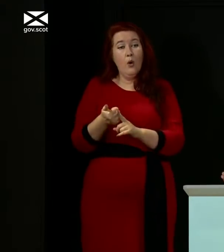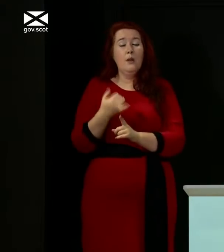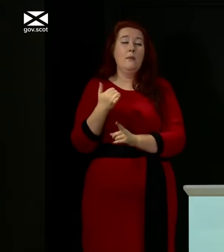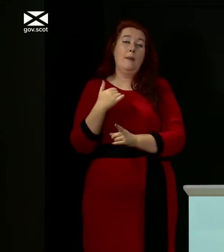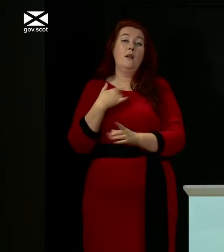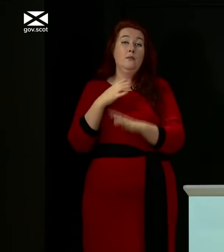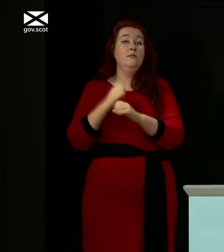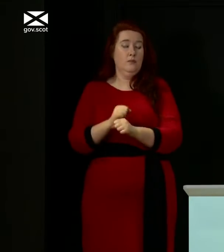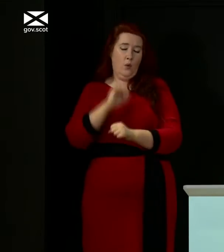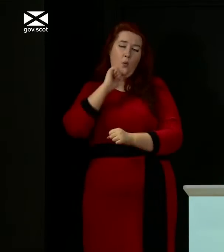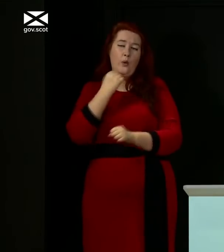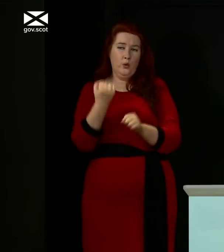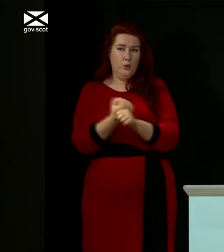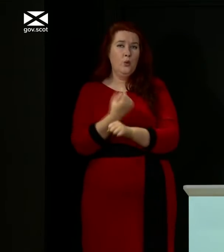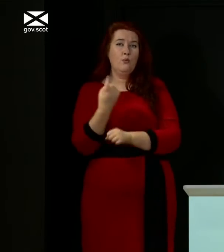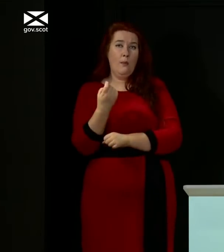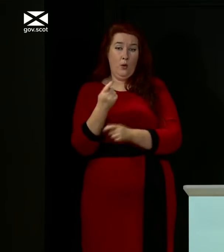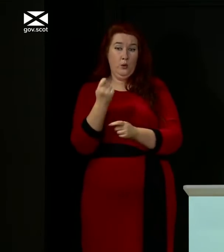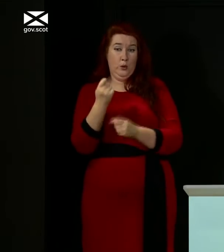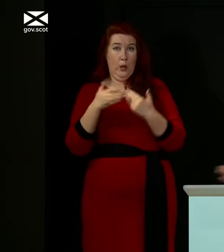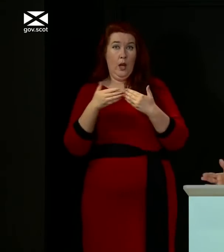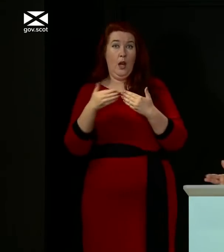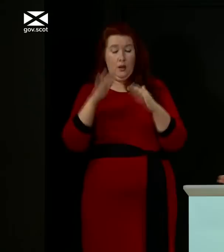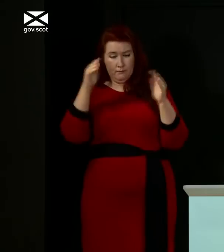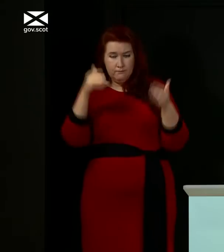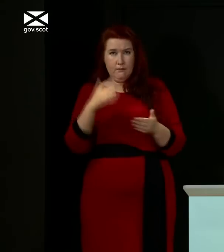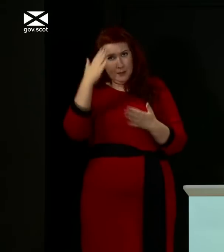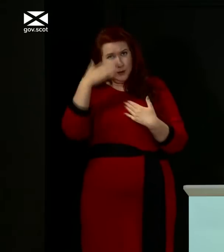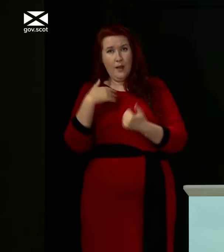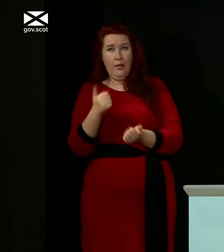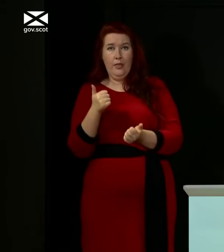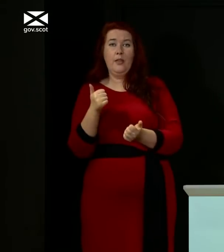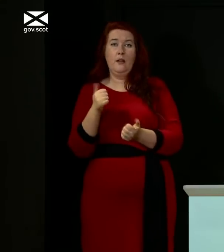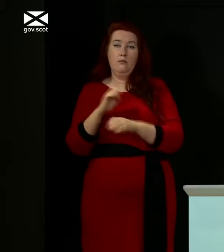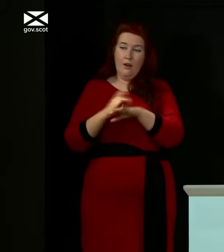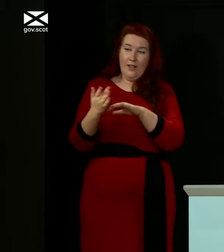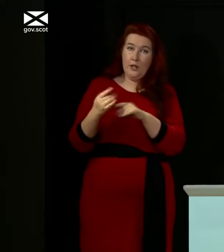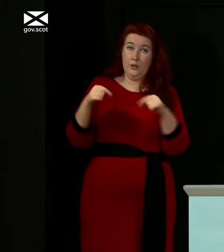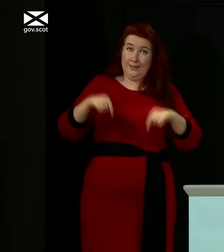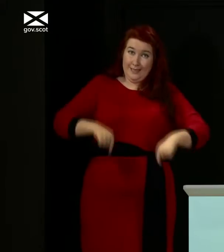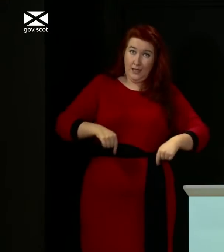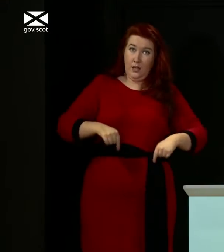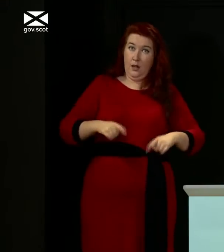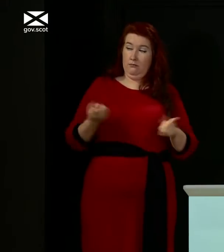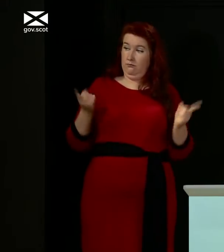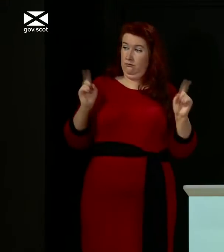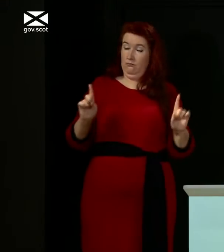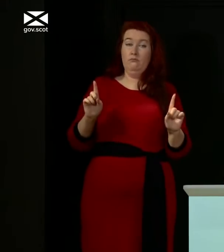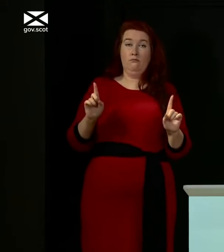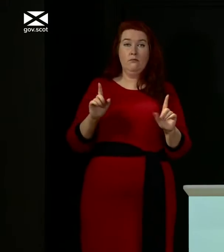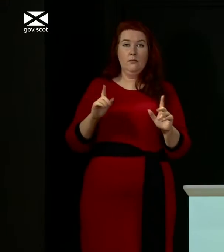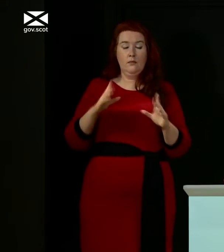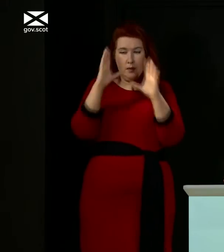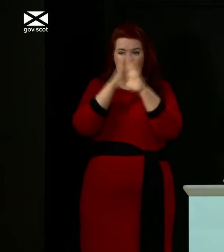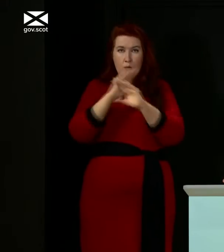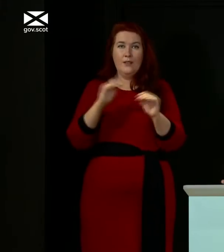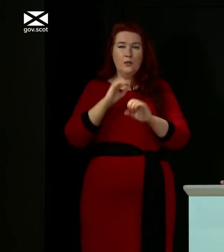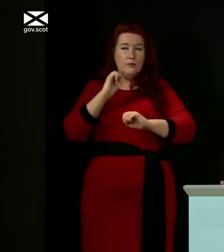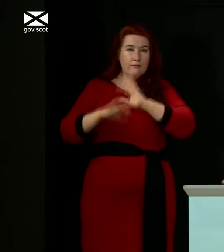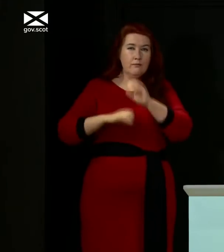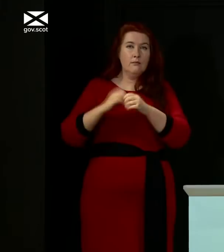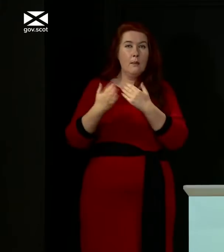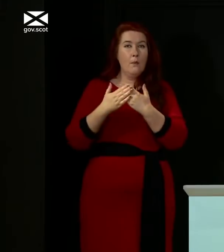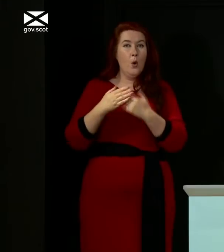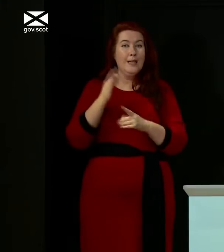this commitment now, we'll do one of them very soon, where we'll have mental health professionals here with us at the briefing to talk in much more